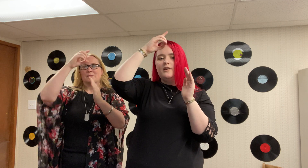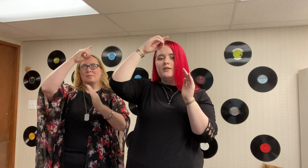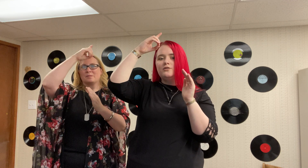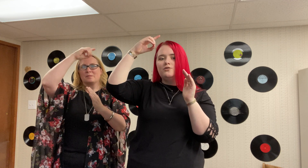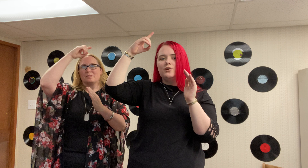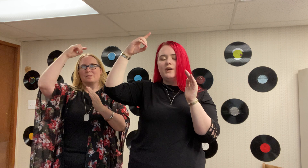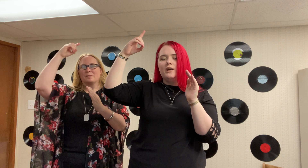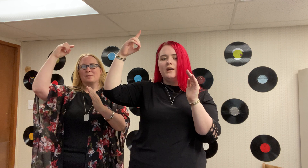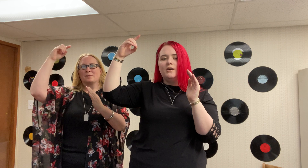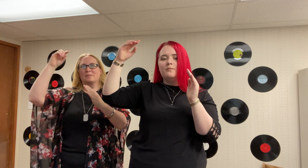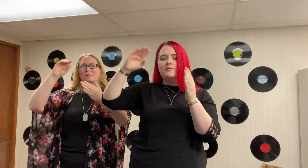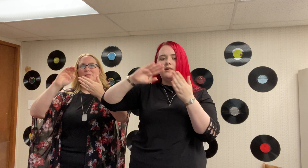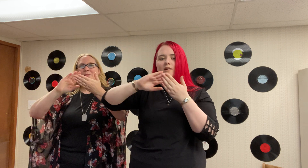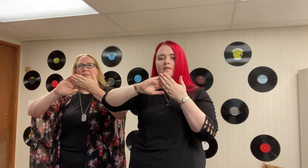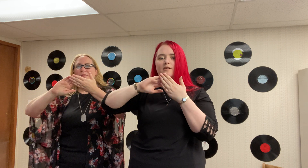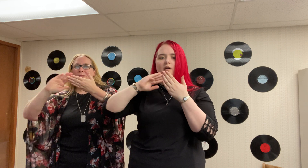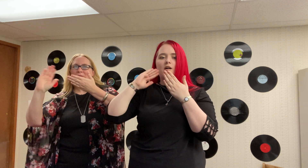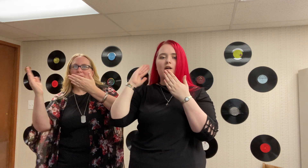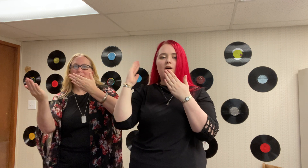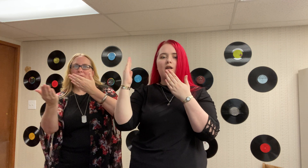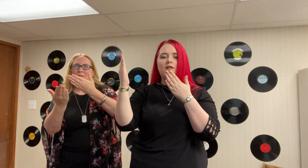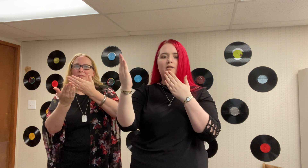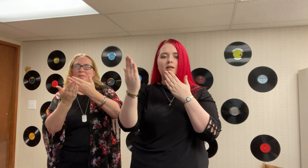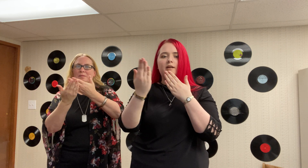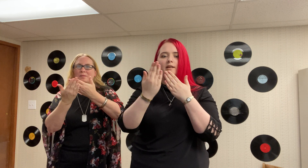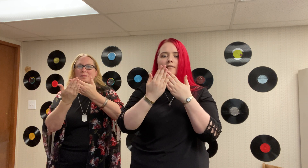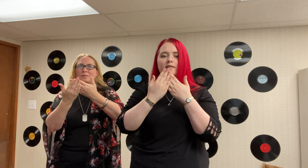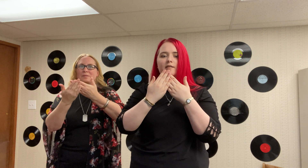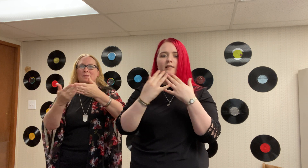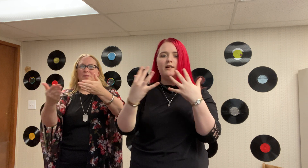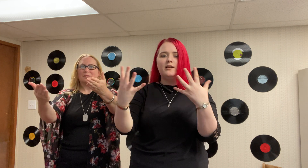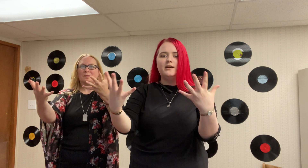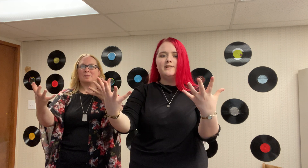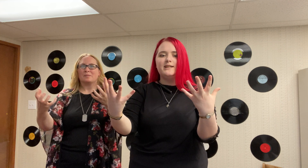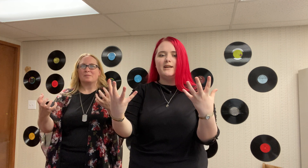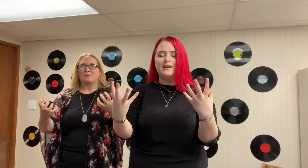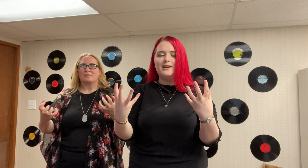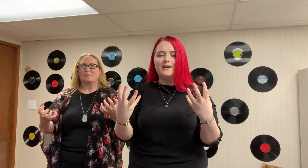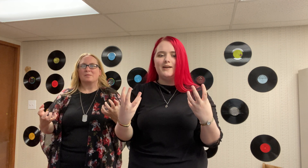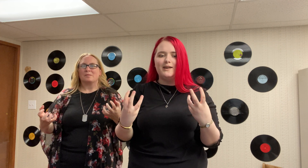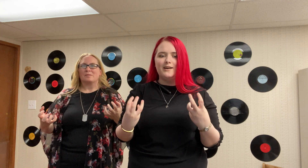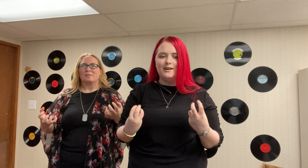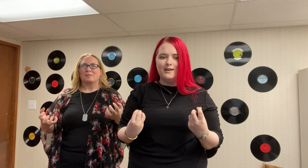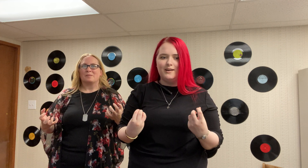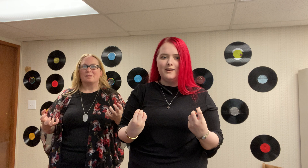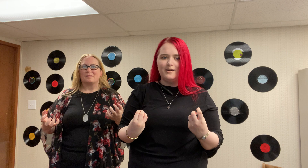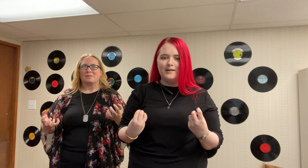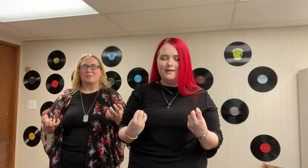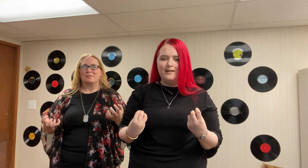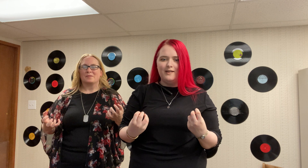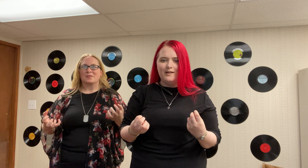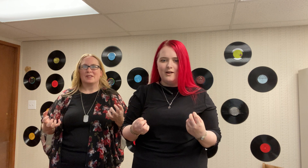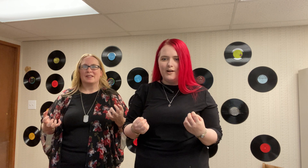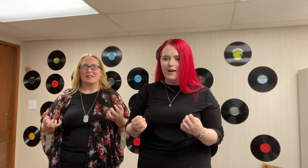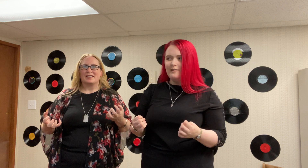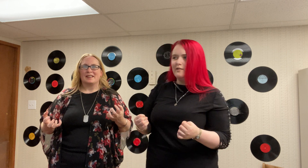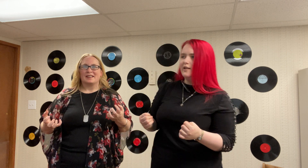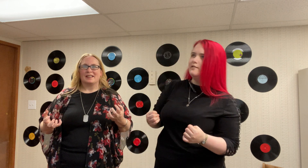million dreams is all it's gonna take. Okay, so let's do